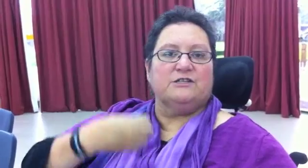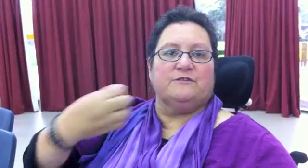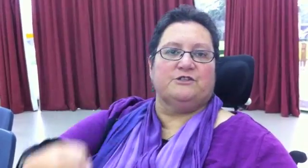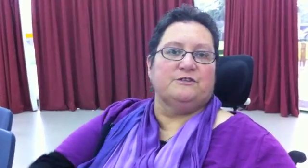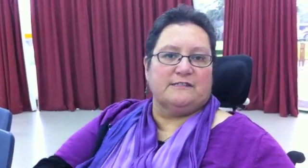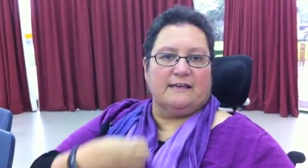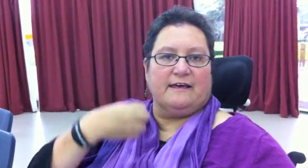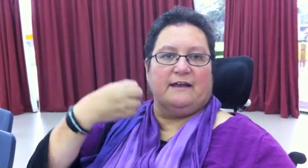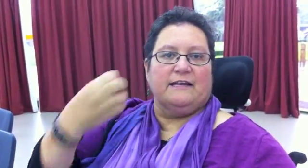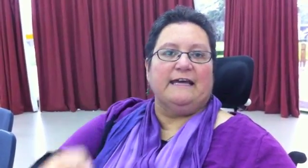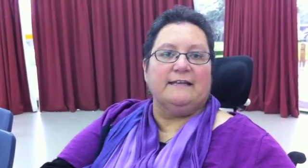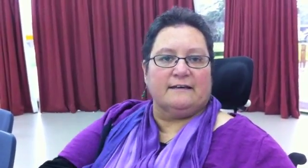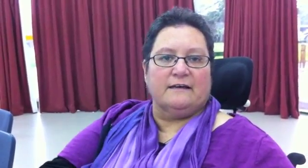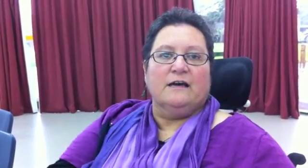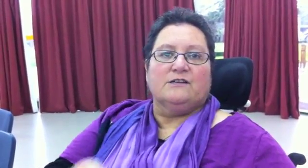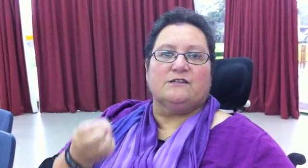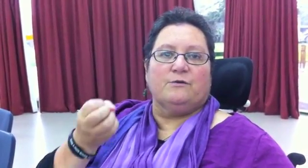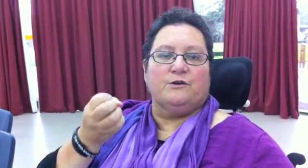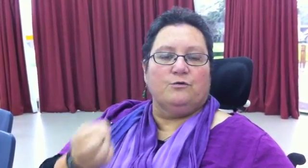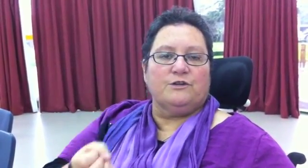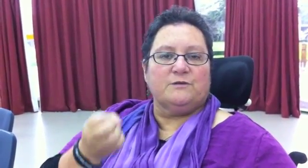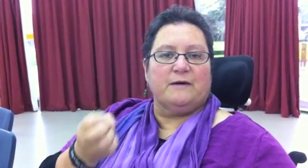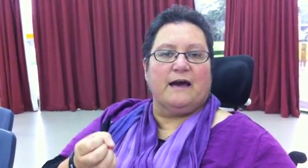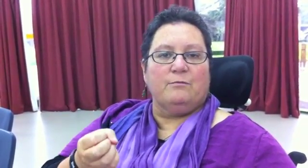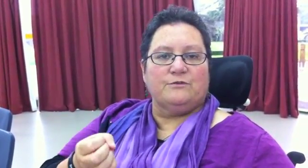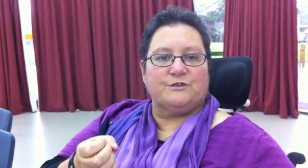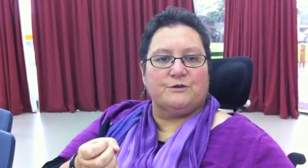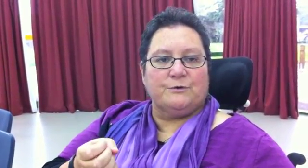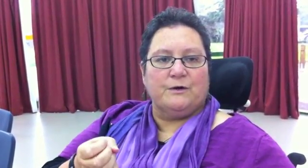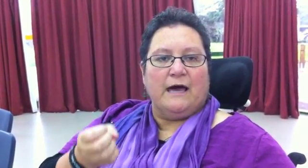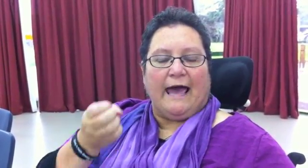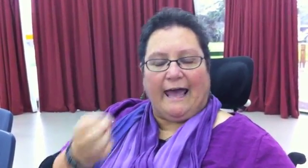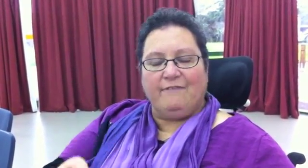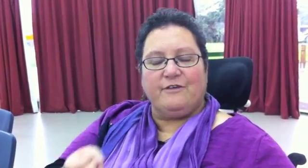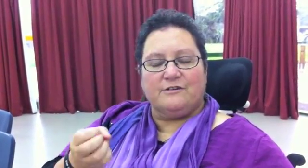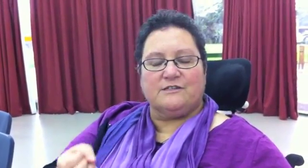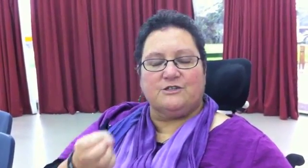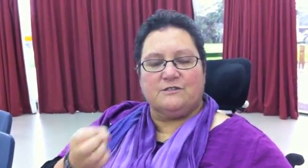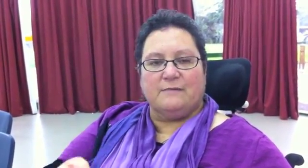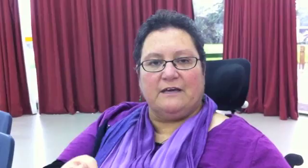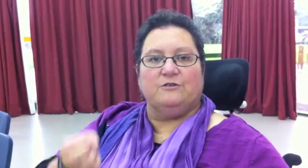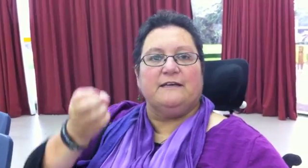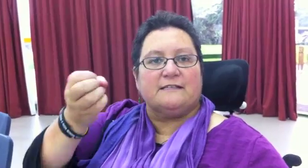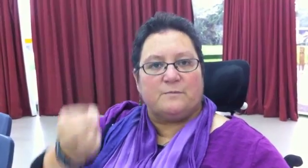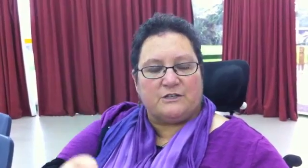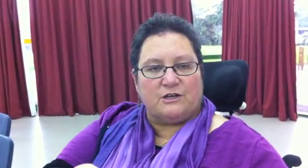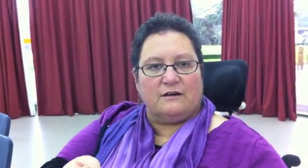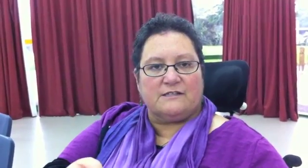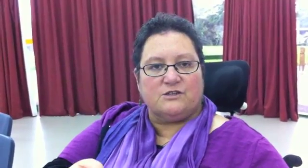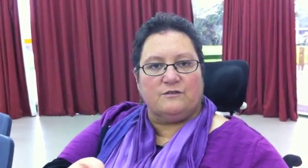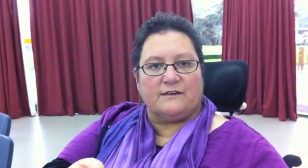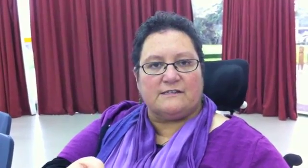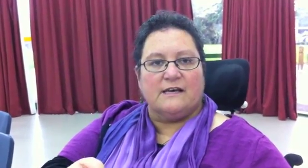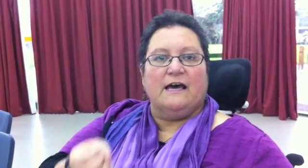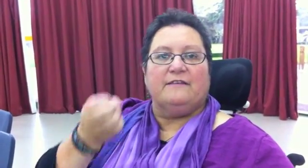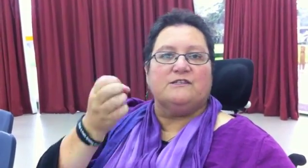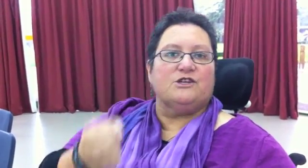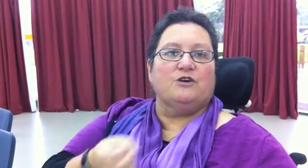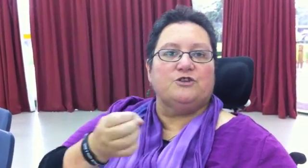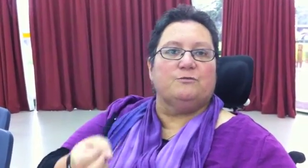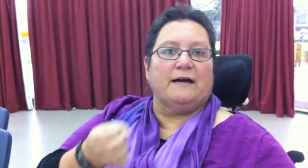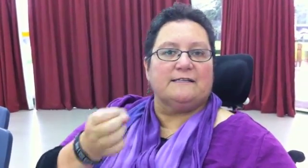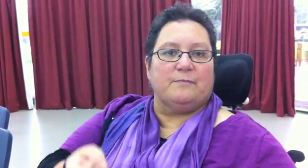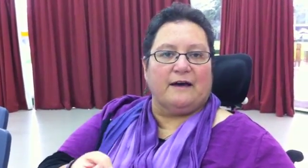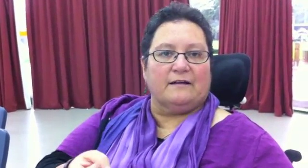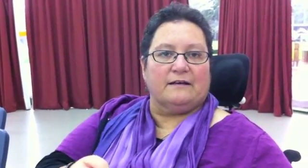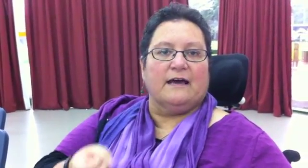whole range of issues there that are needed. So in order to be able to have those issues met, you need a specialised service. There's